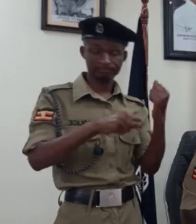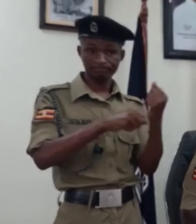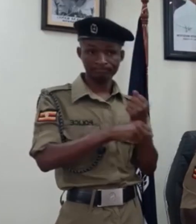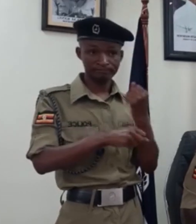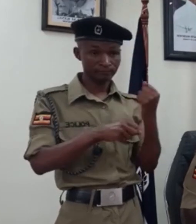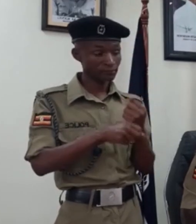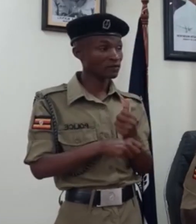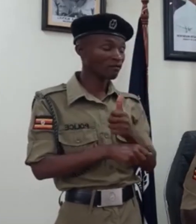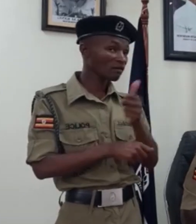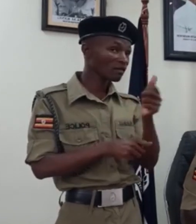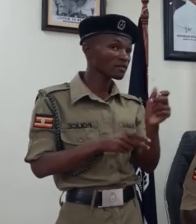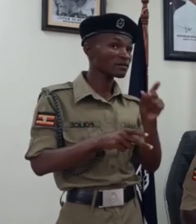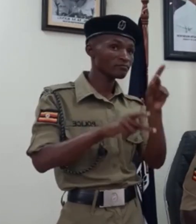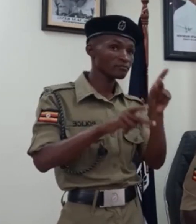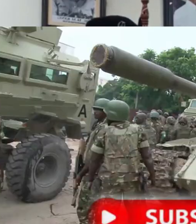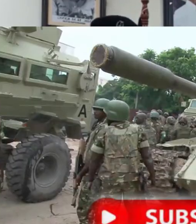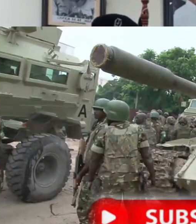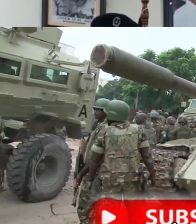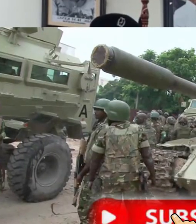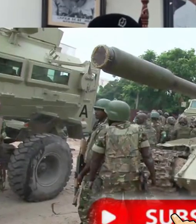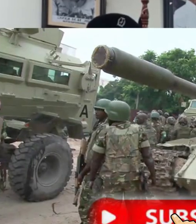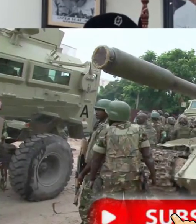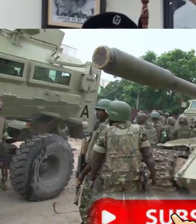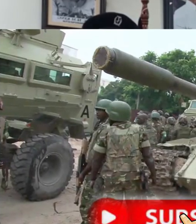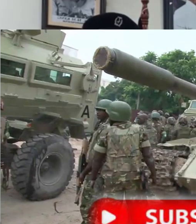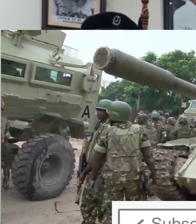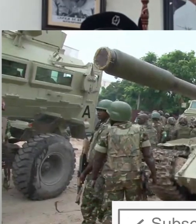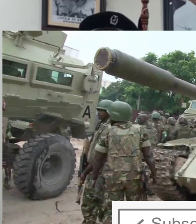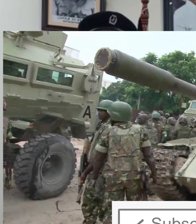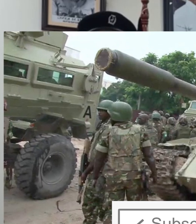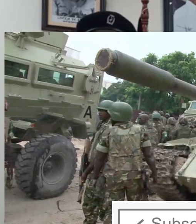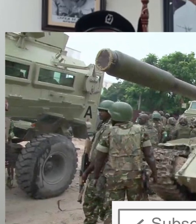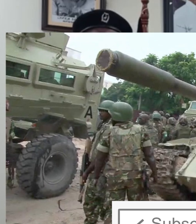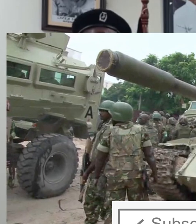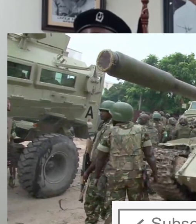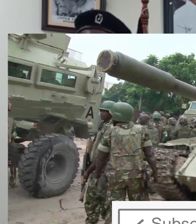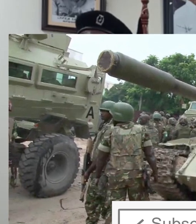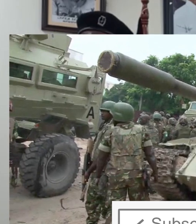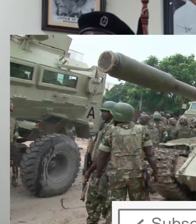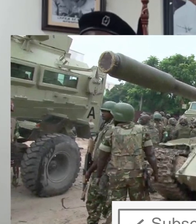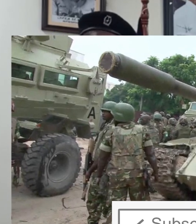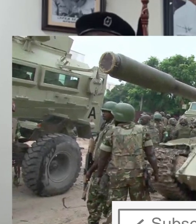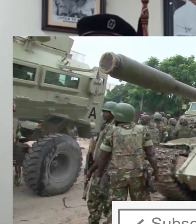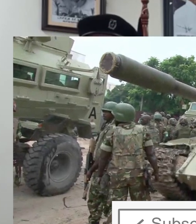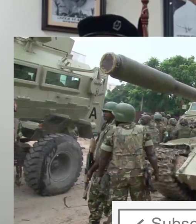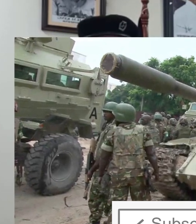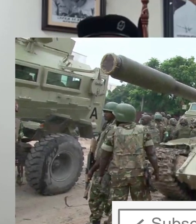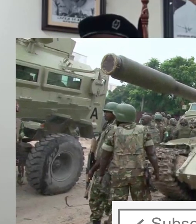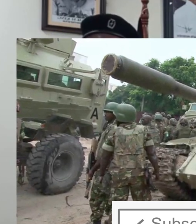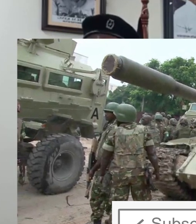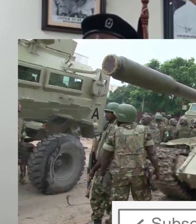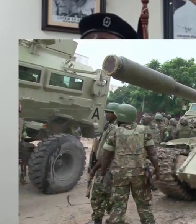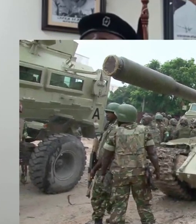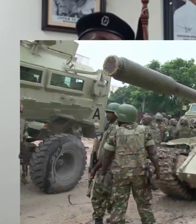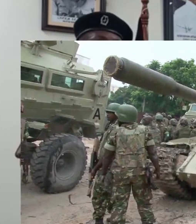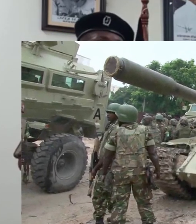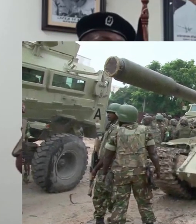nabo bonna bekikwatako nga mwotadde abasirikale mu poliisi n'abamagye mu